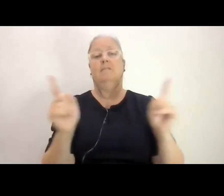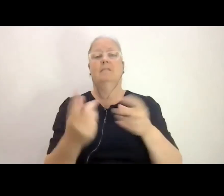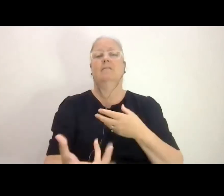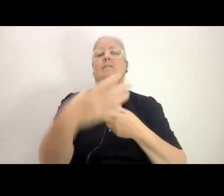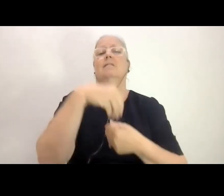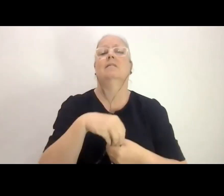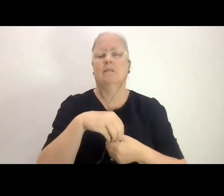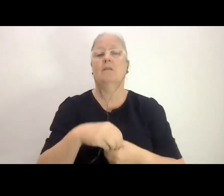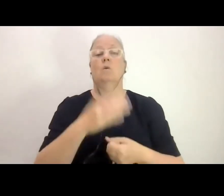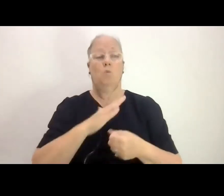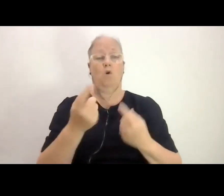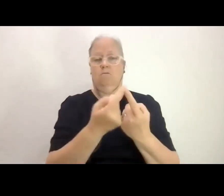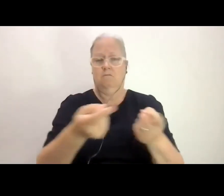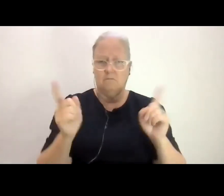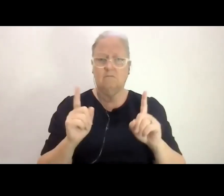the